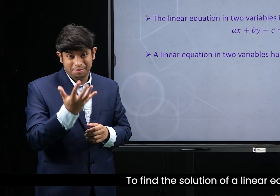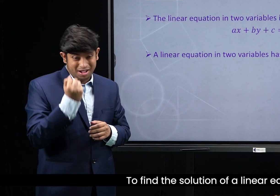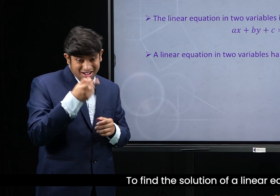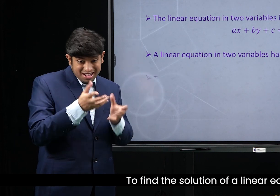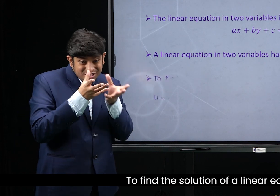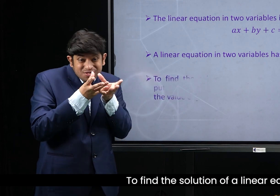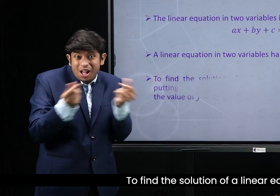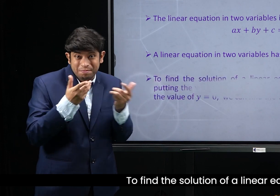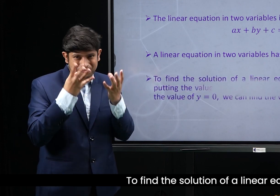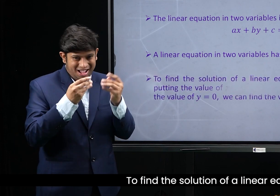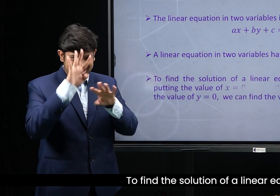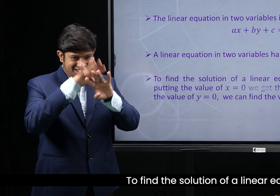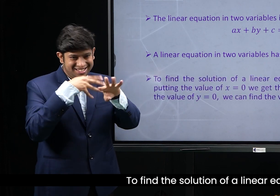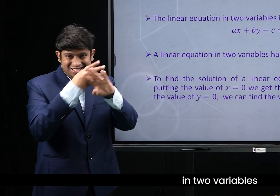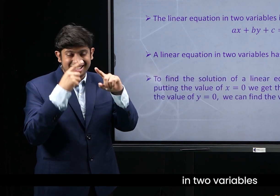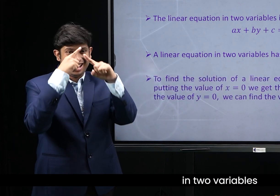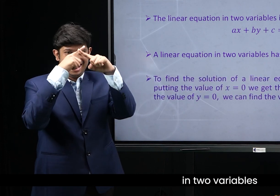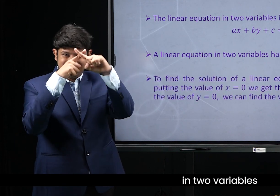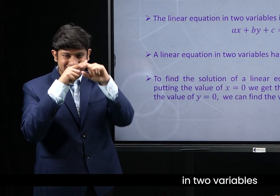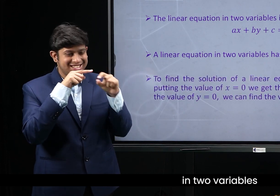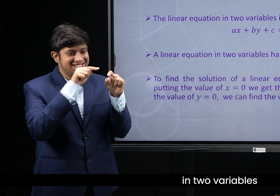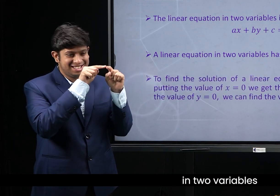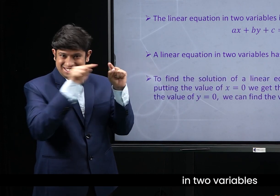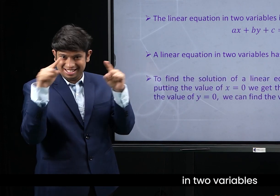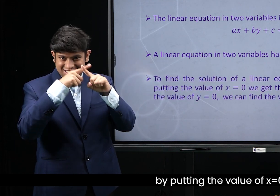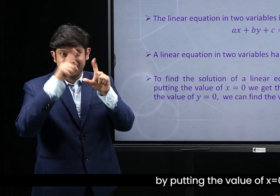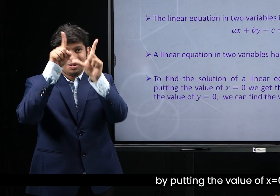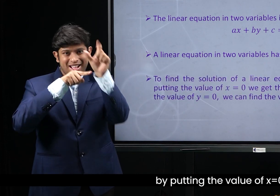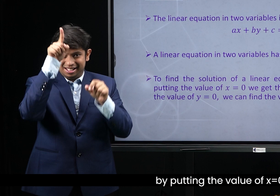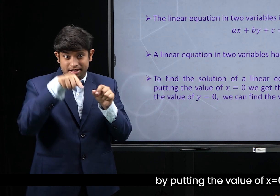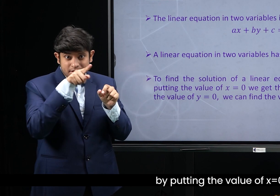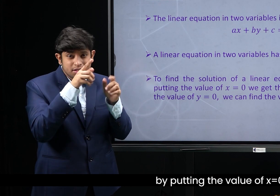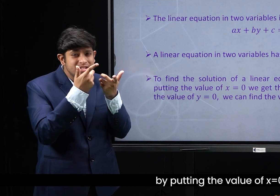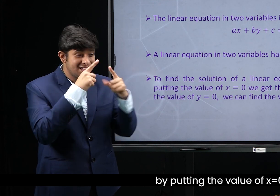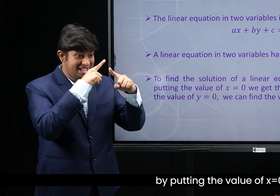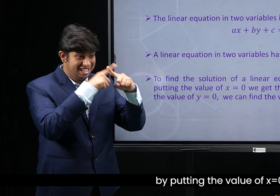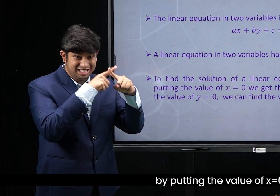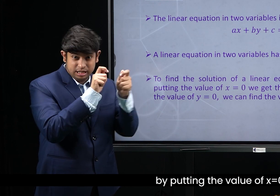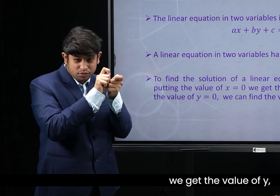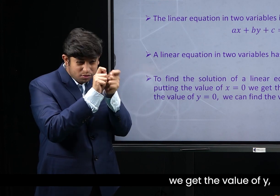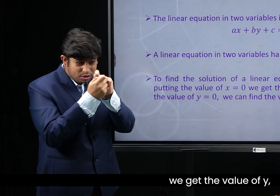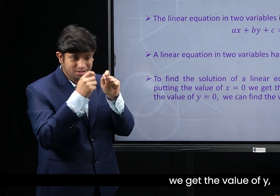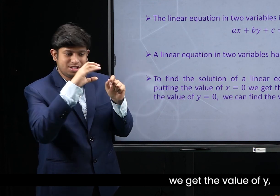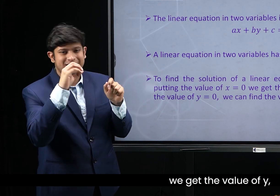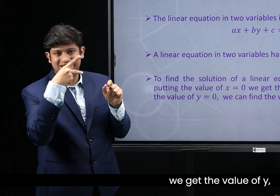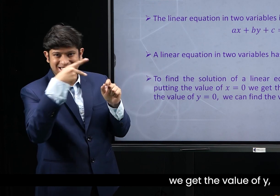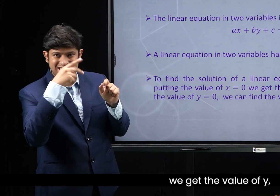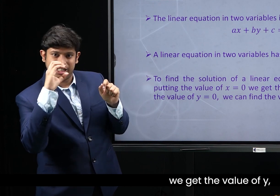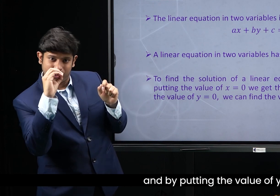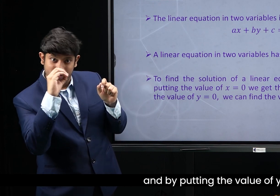To find the solution of a linear equation in two variables, by putting the value of x equal to 0, we get the value of y, and by